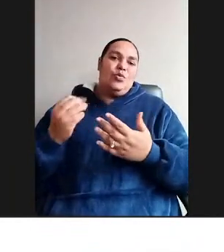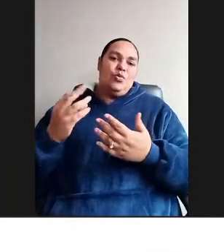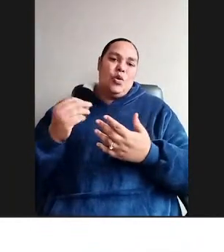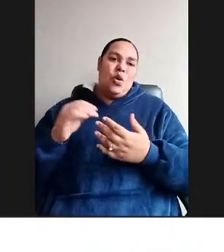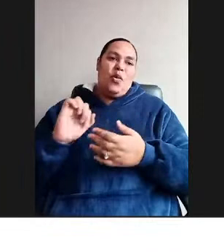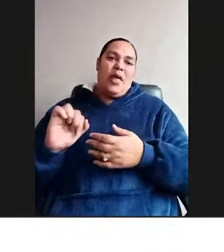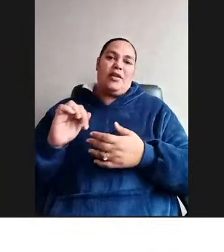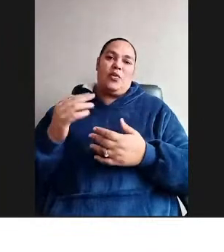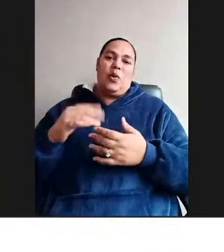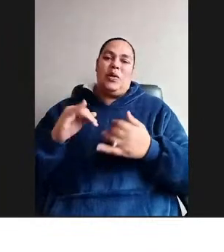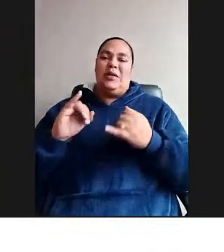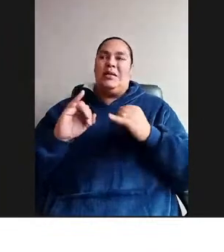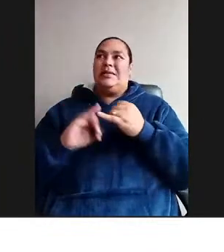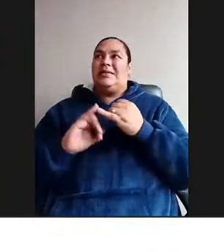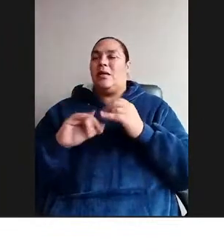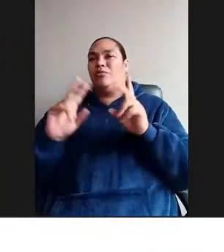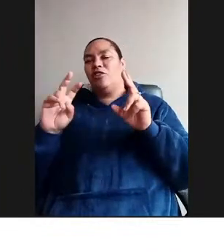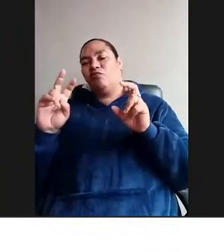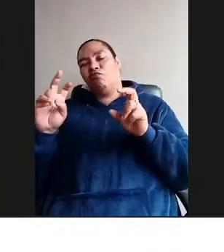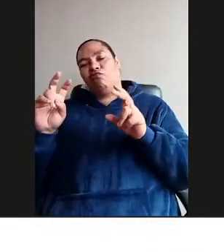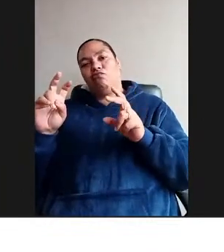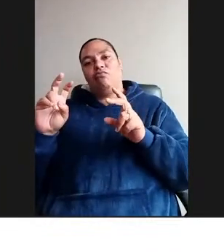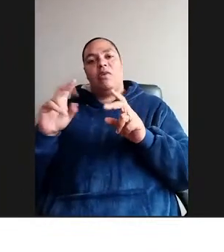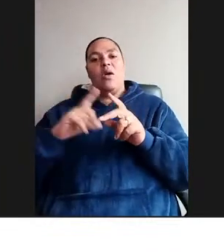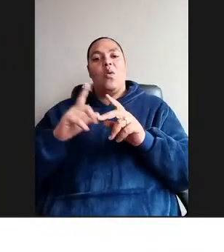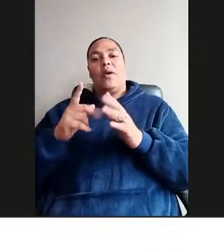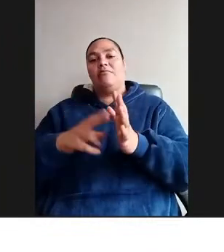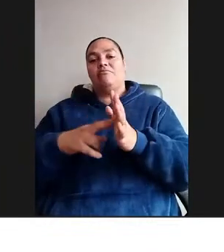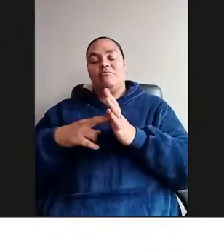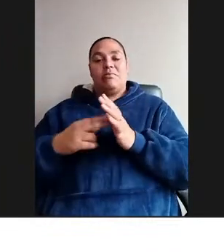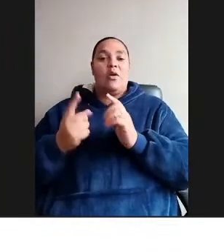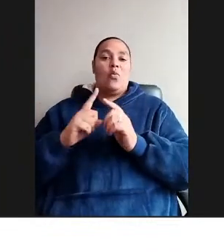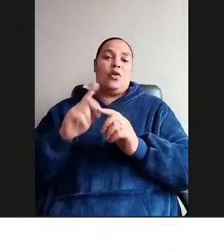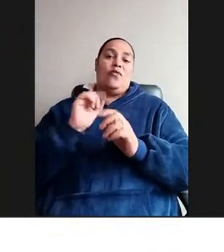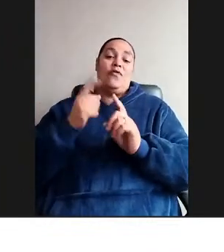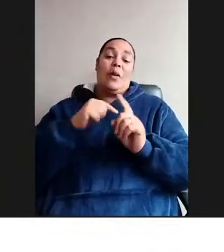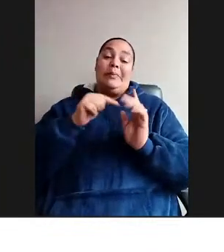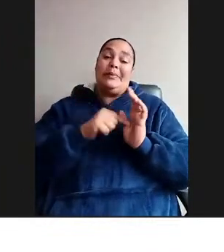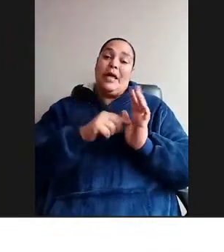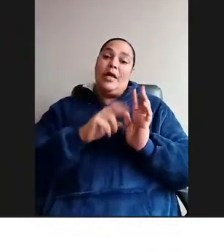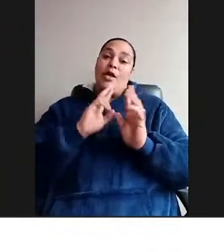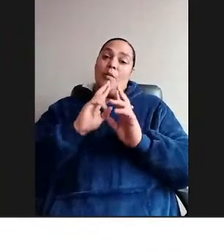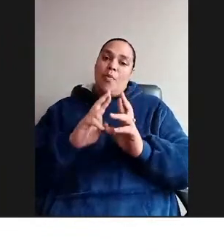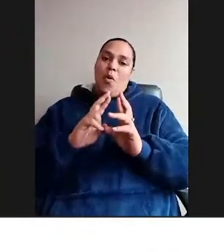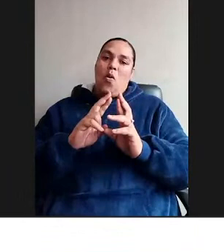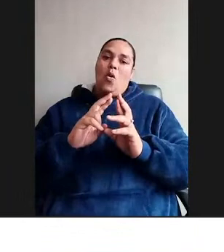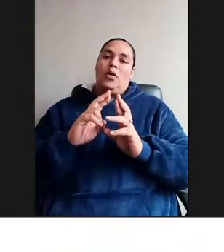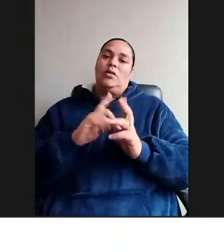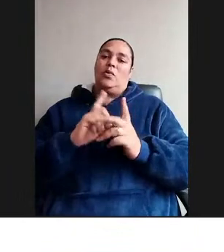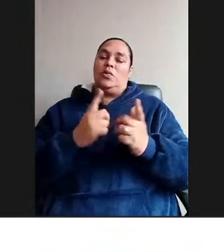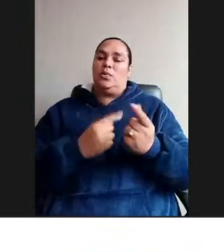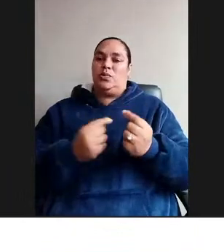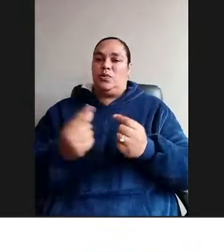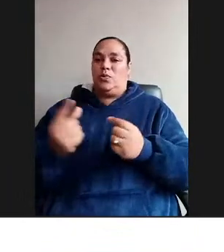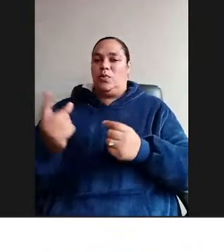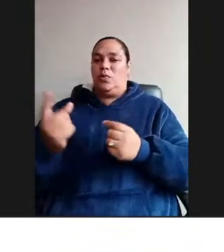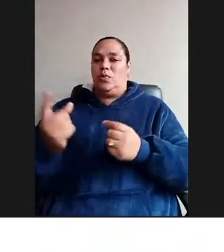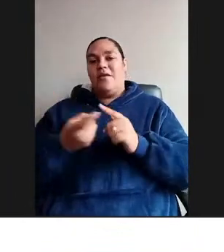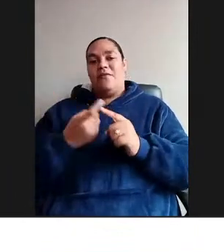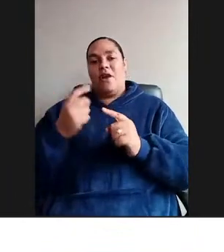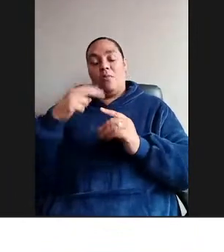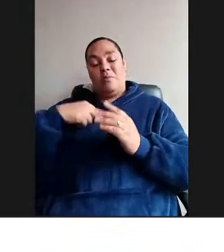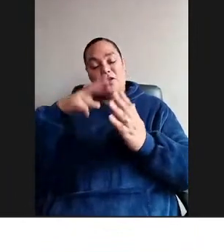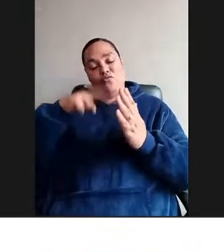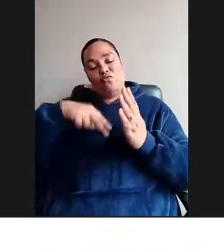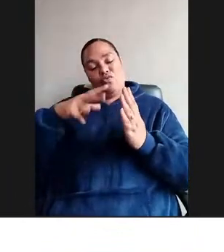subject to the recommendations of the report being attended to. From my reading of the